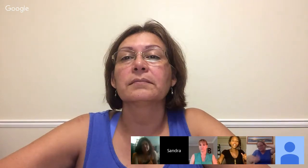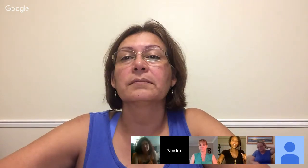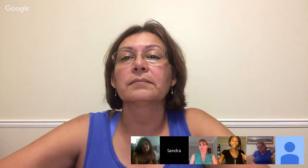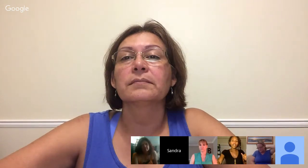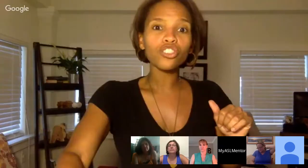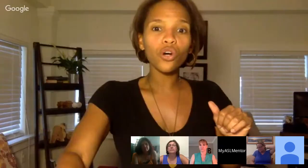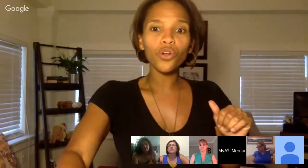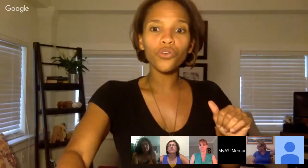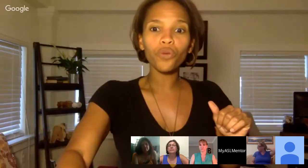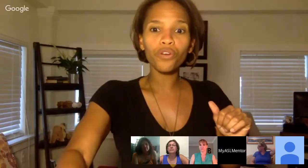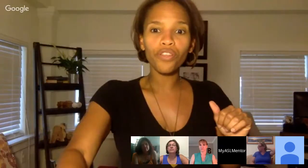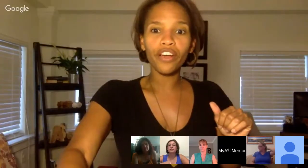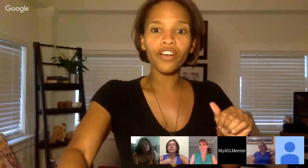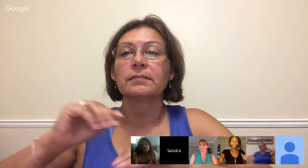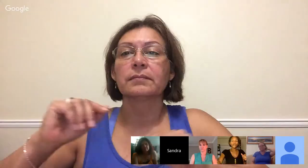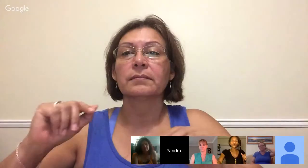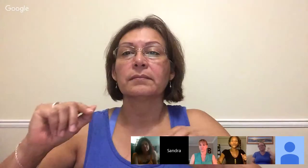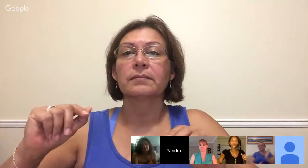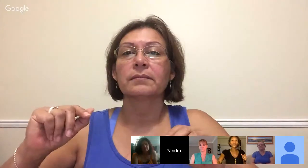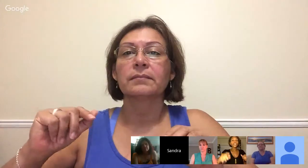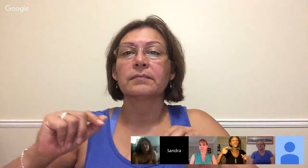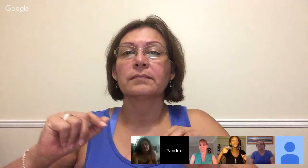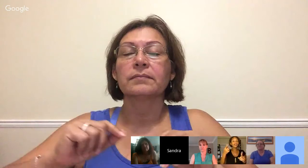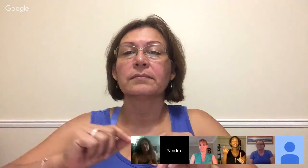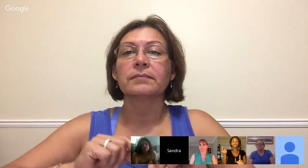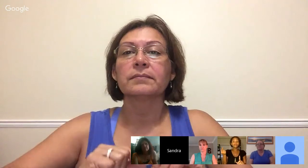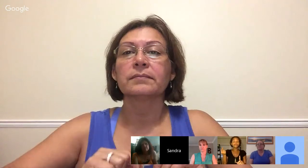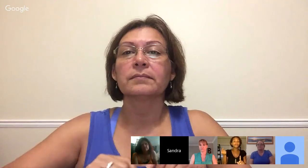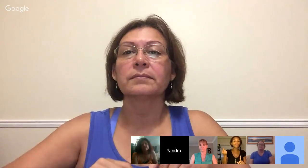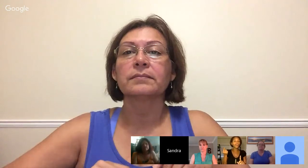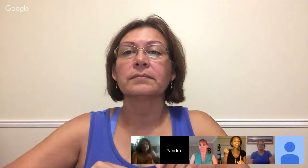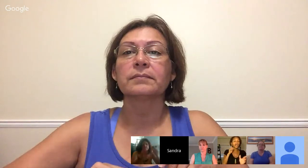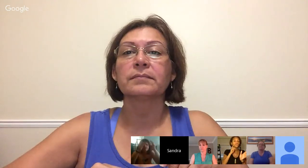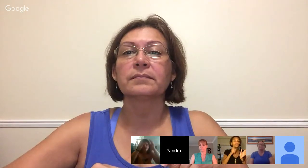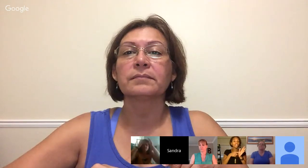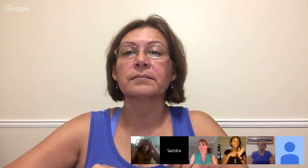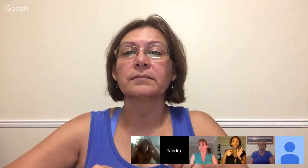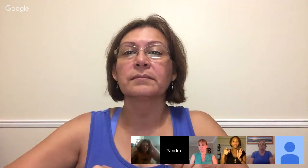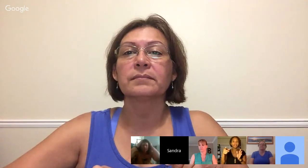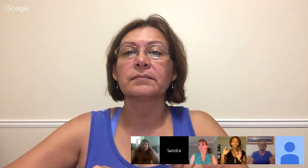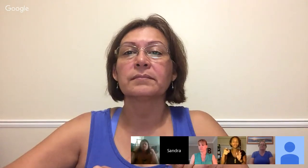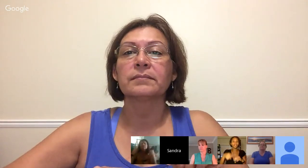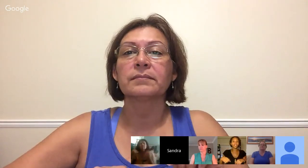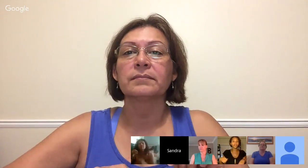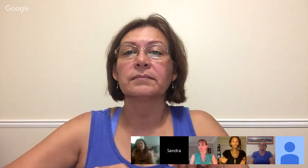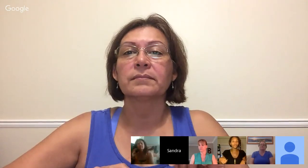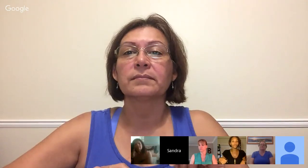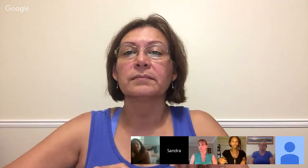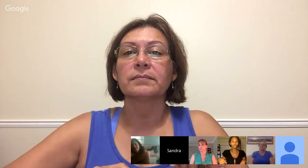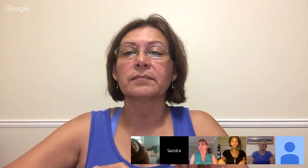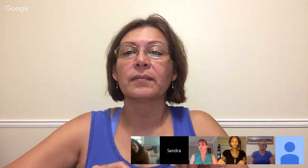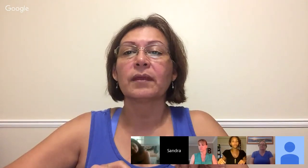Sandra, I lost, oh no, you're there. What do you have? Any observations from this video?